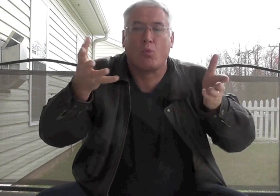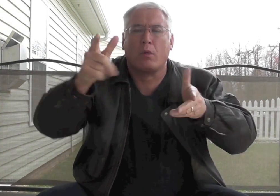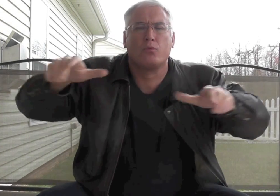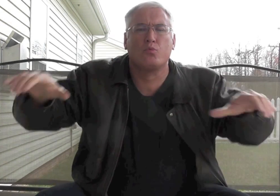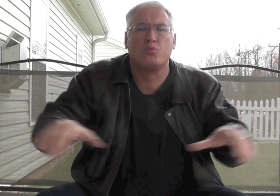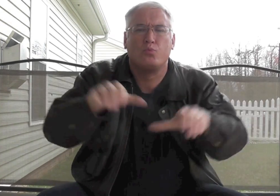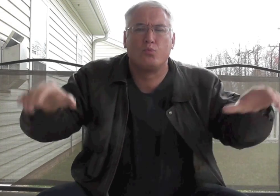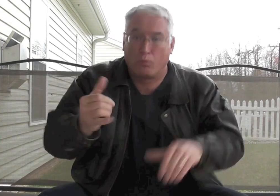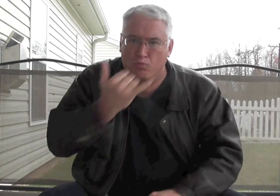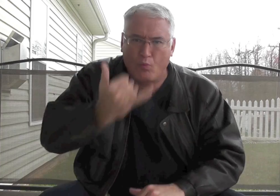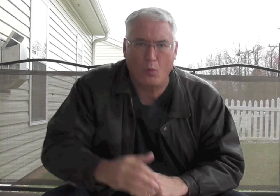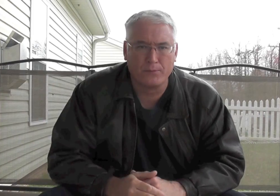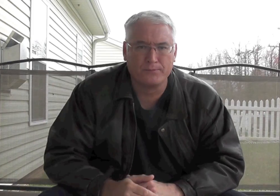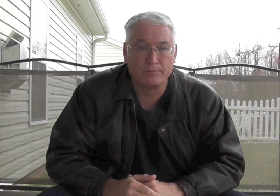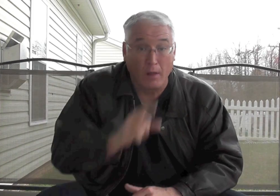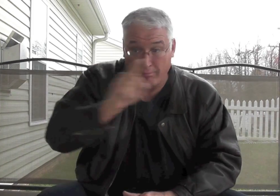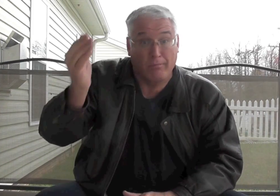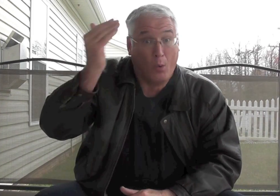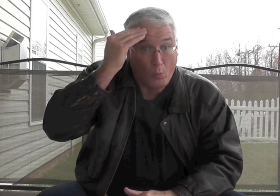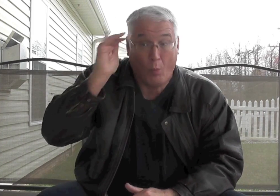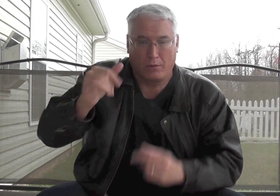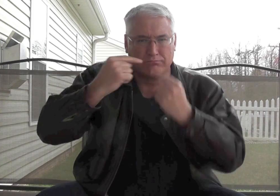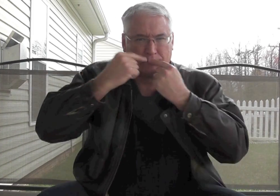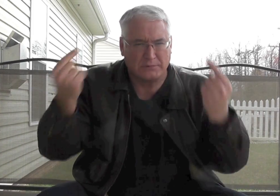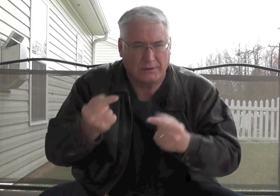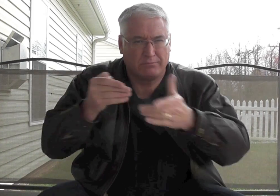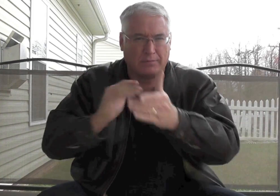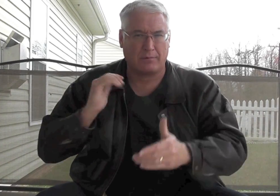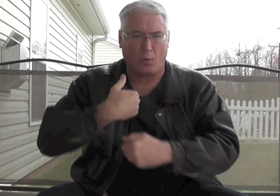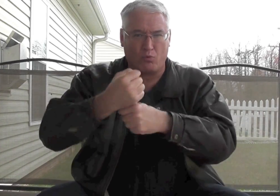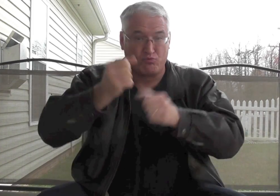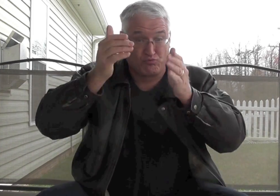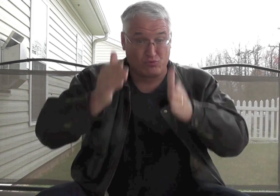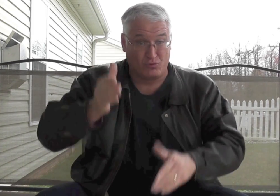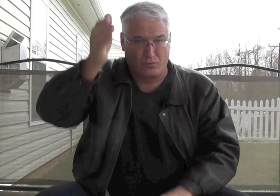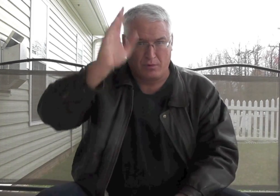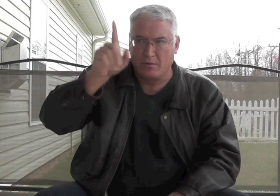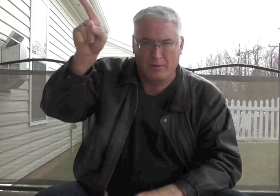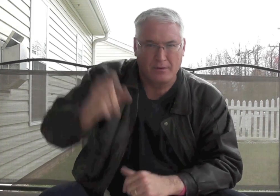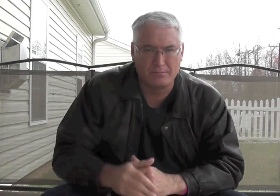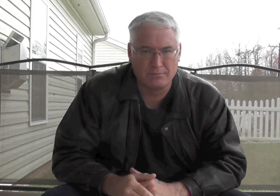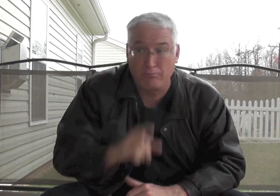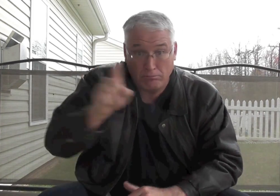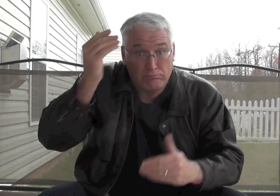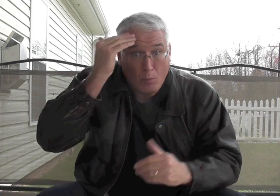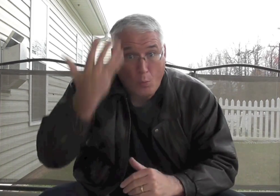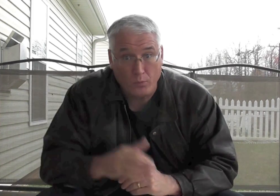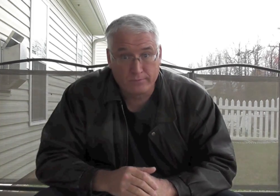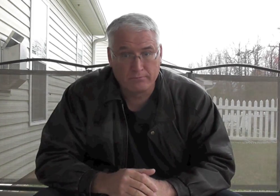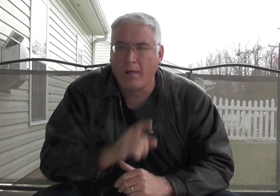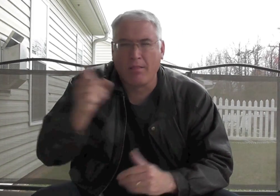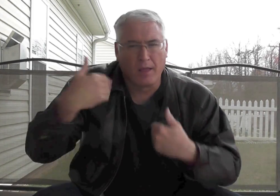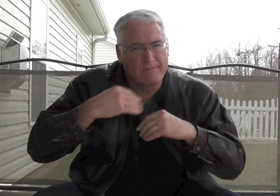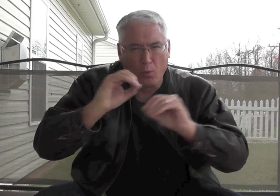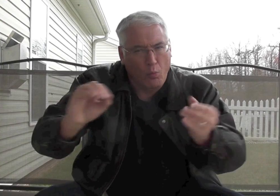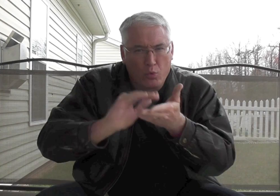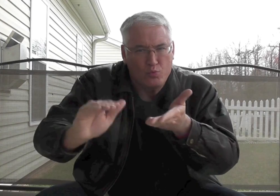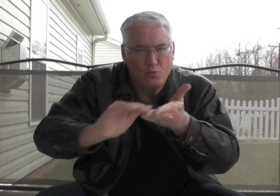no excuse because they generally know that they are doing wrong. They know they are sinning against their Creator God. They know. They're